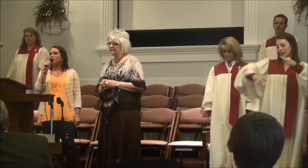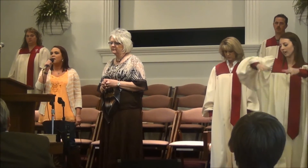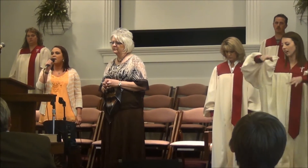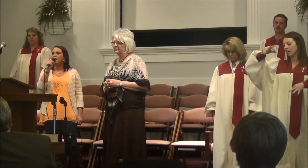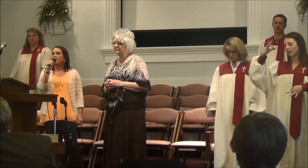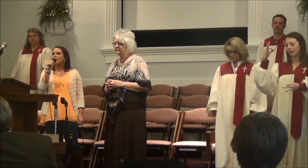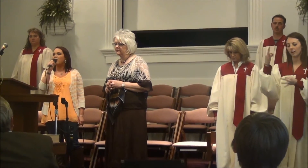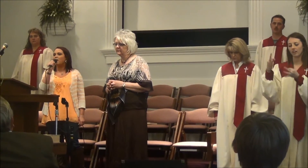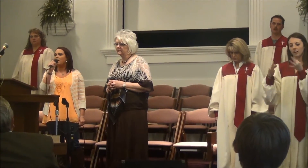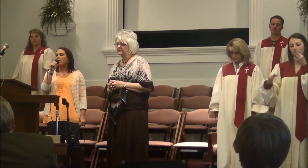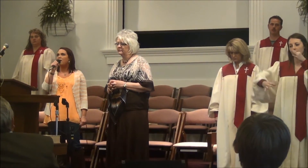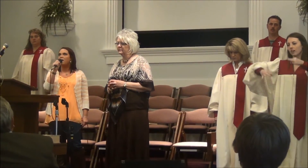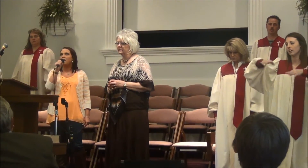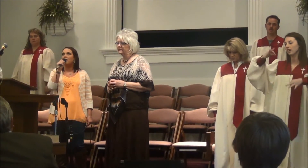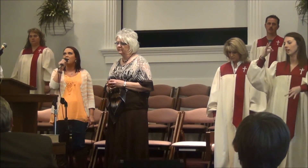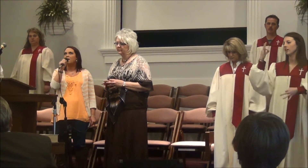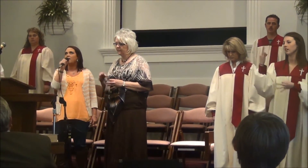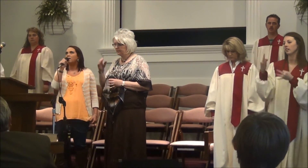explain?